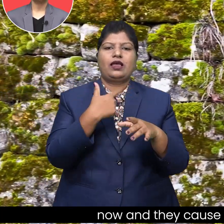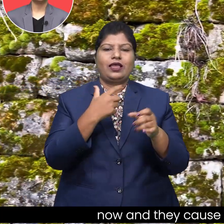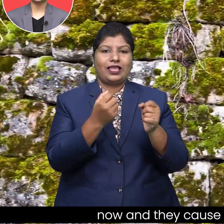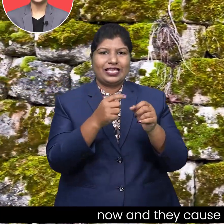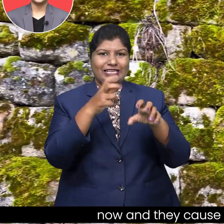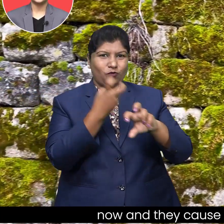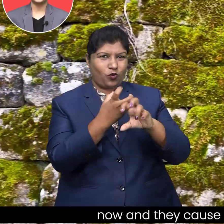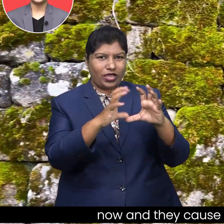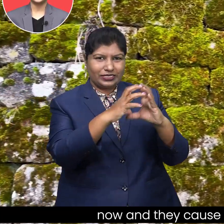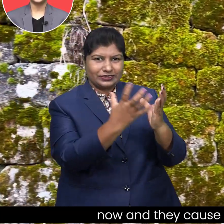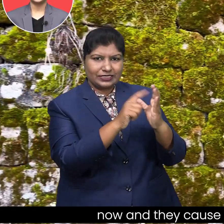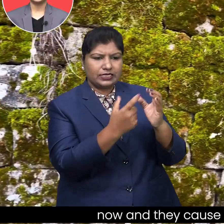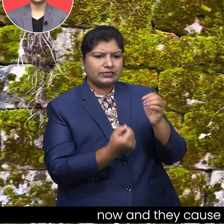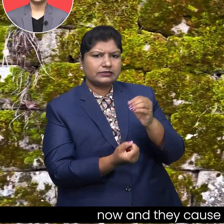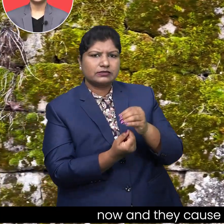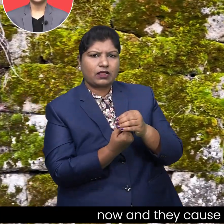up further.